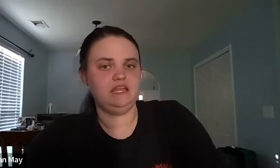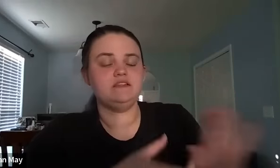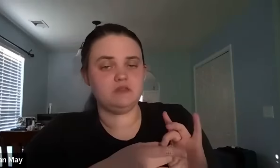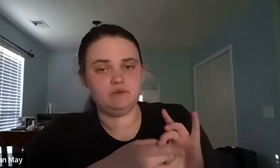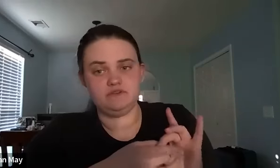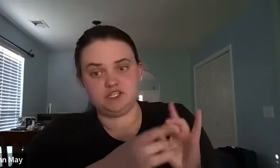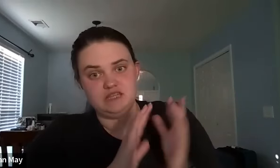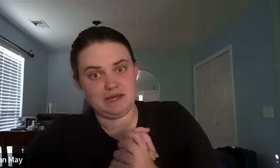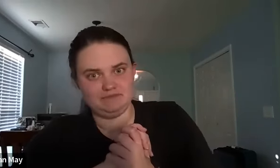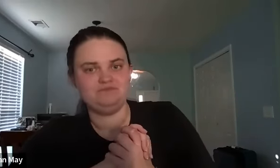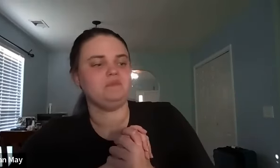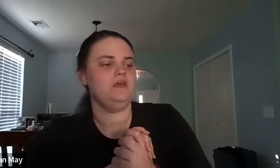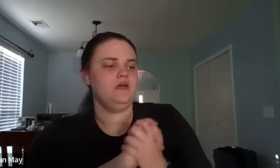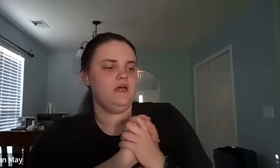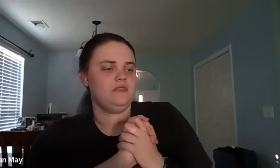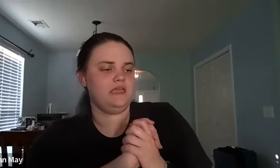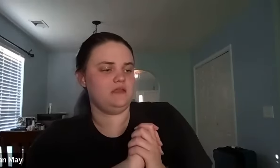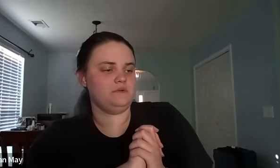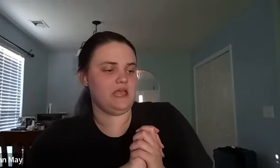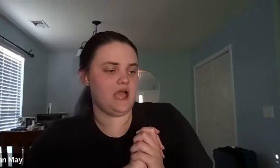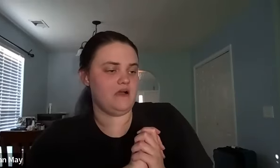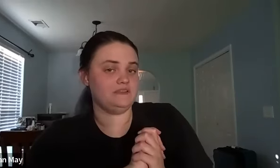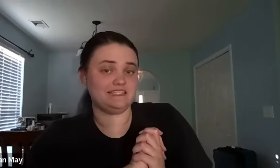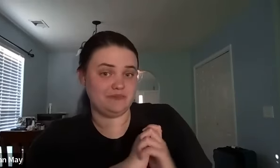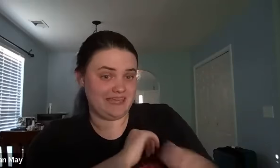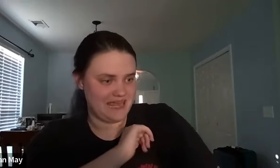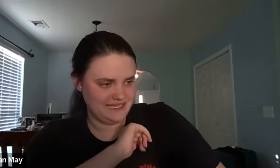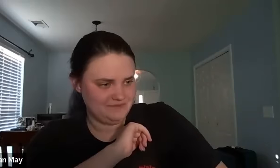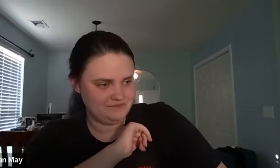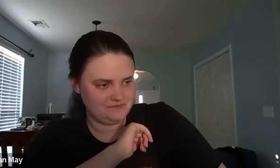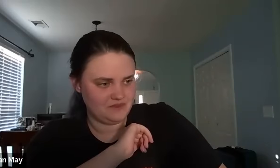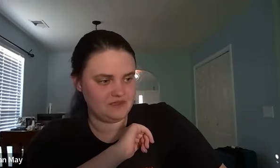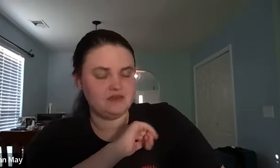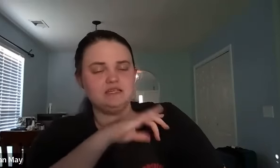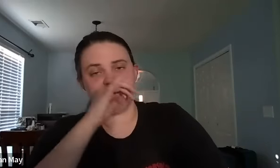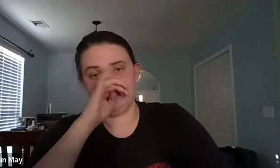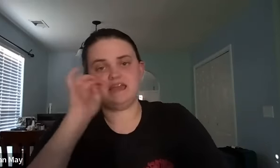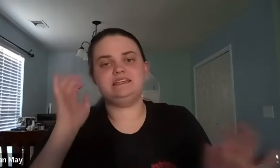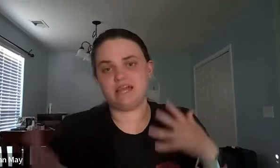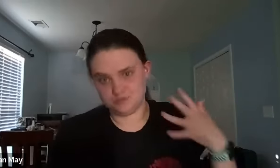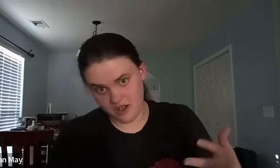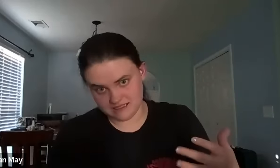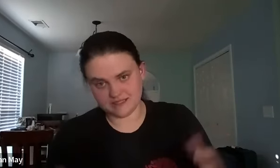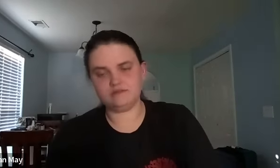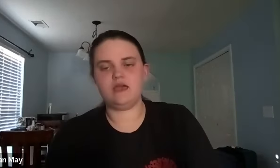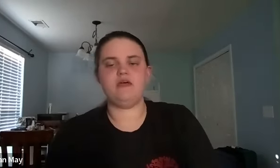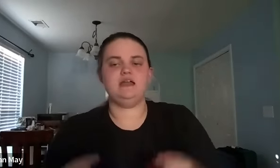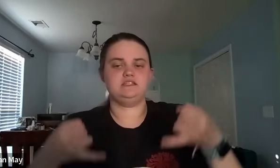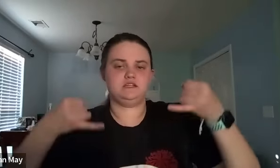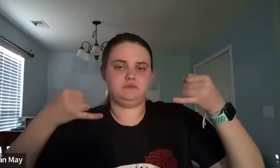Anything related with fish is that. Then we have spaghetti. Spaghetti / pasta. And that is going to be